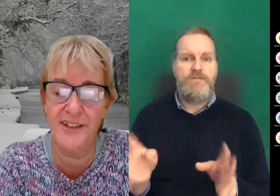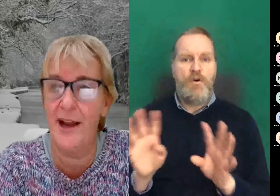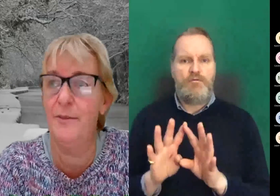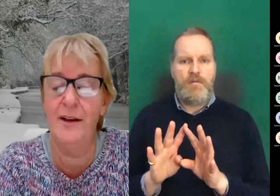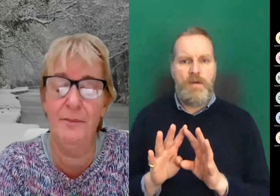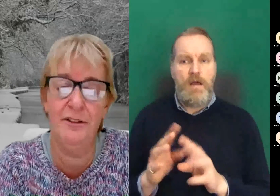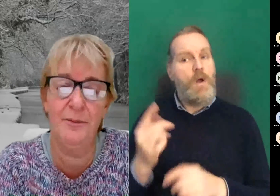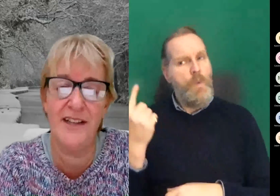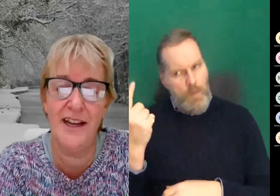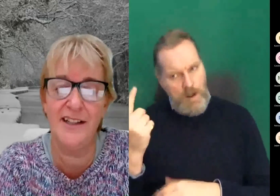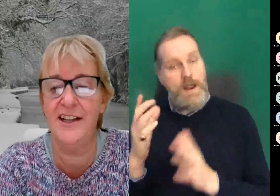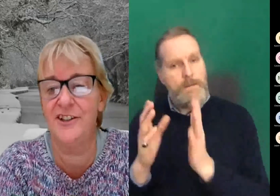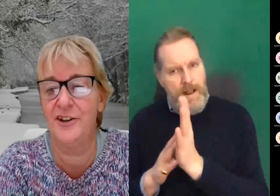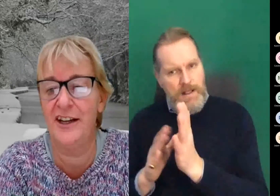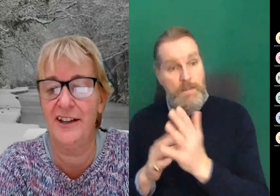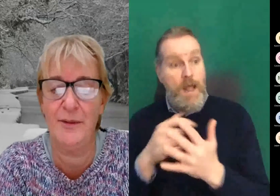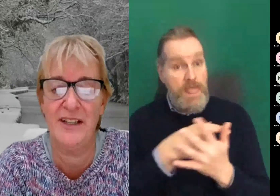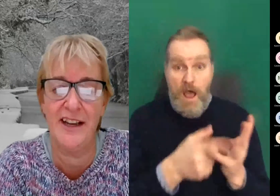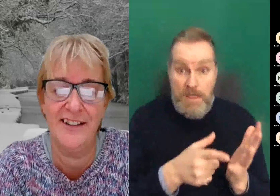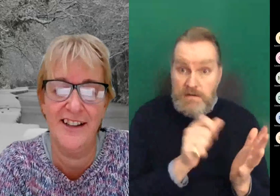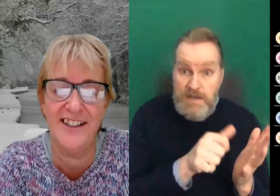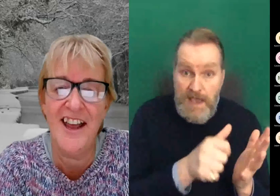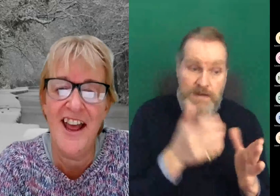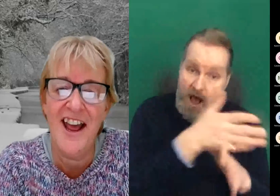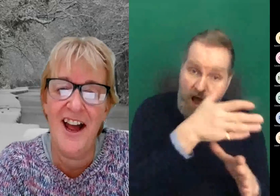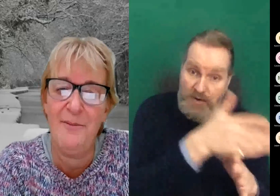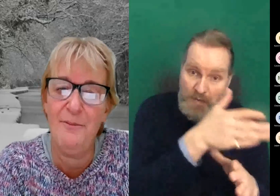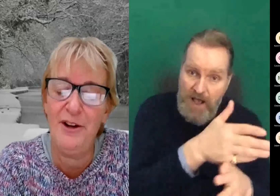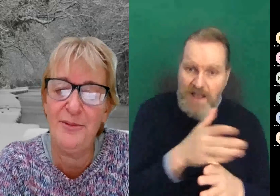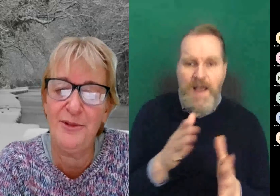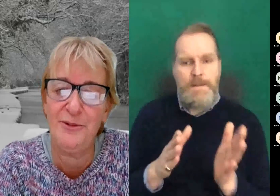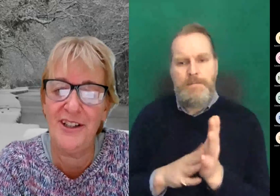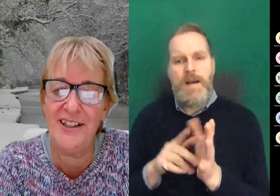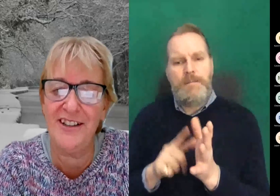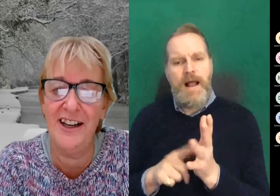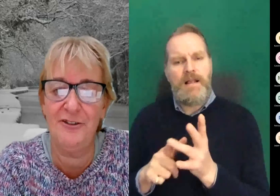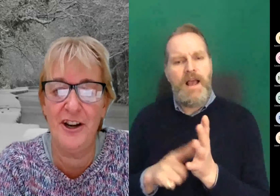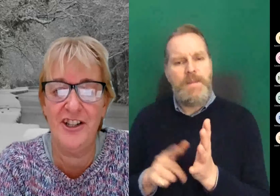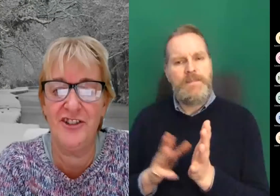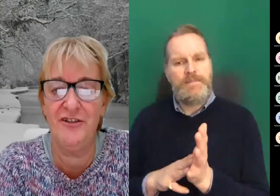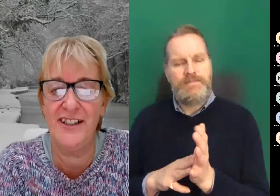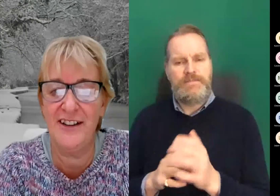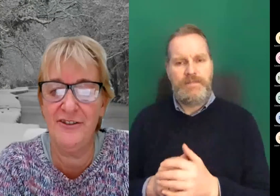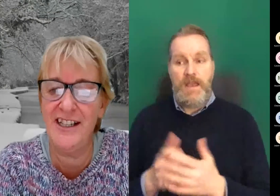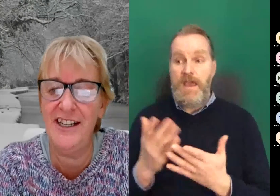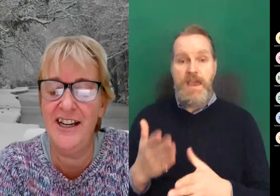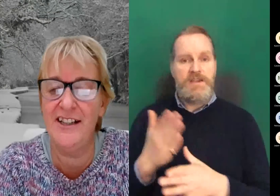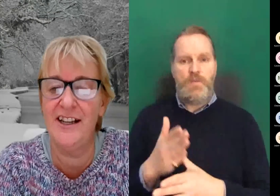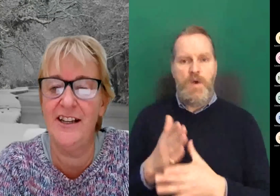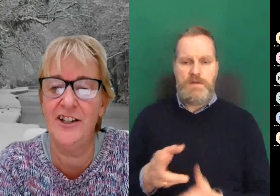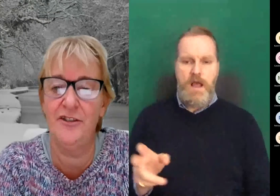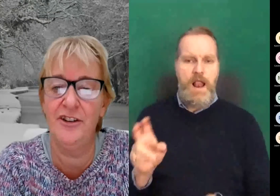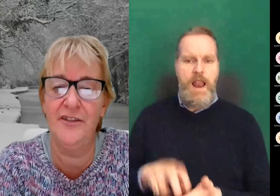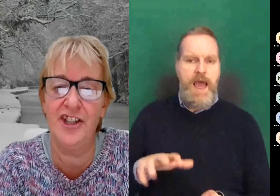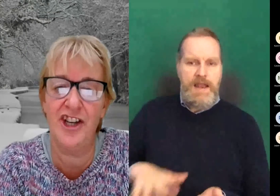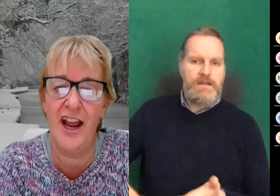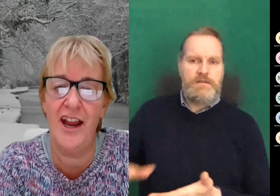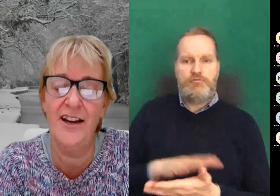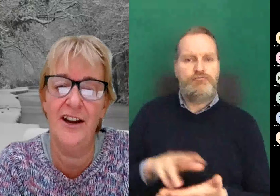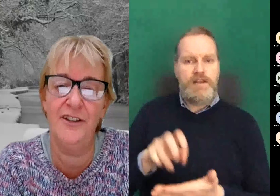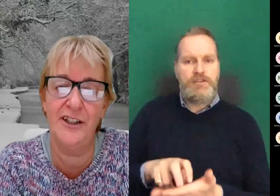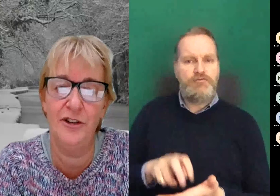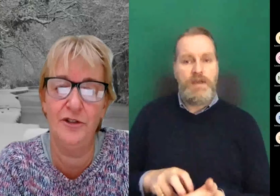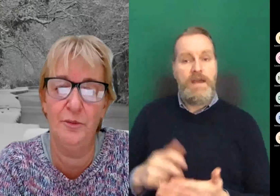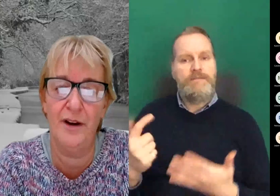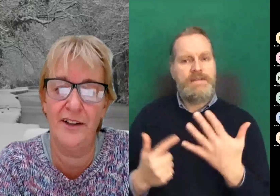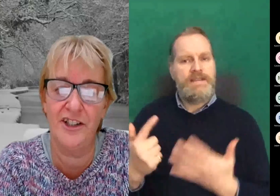as well, but Malcolm's here today, so he'll hear me saying this. Malcolm's worked at the Land Registry for 17 years and is currently the